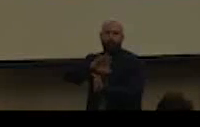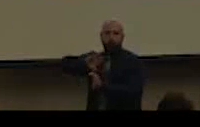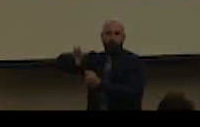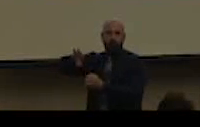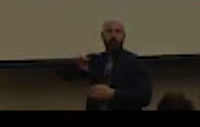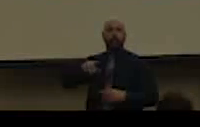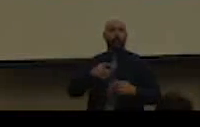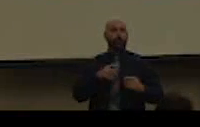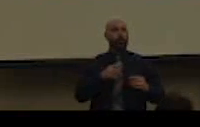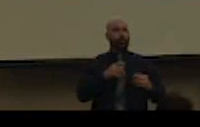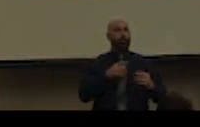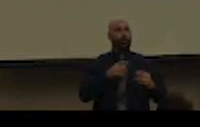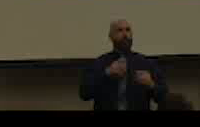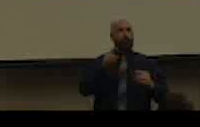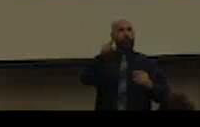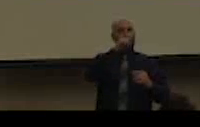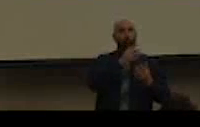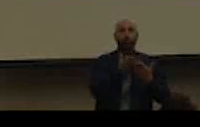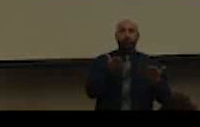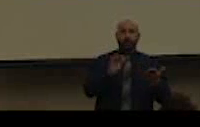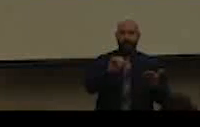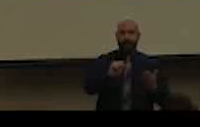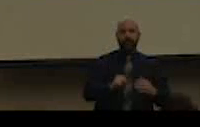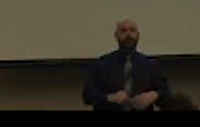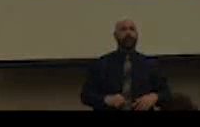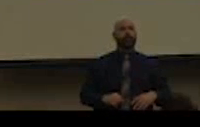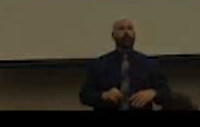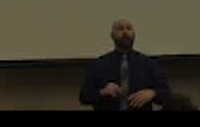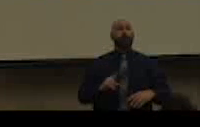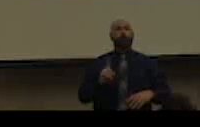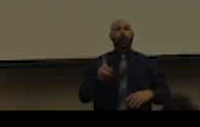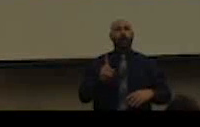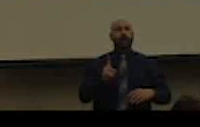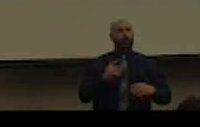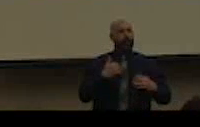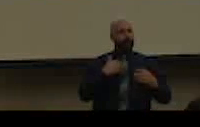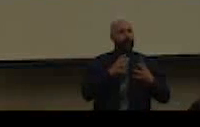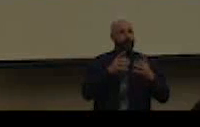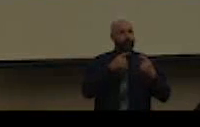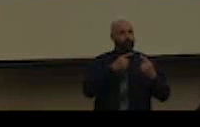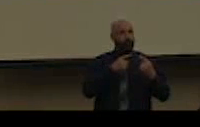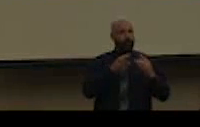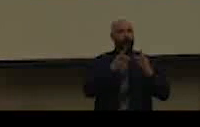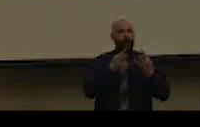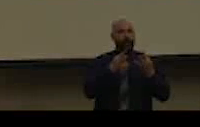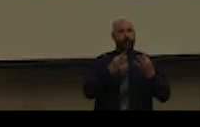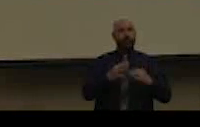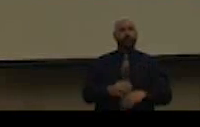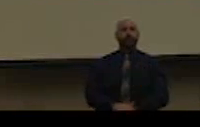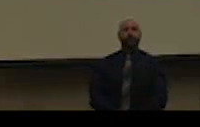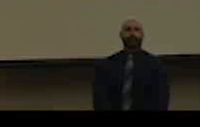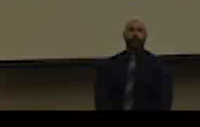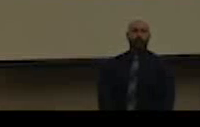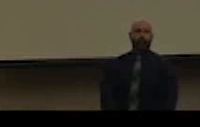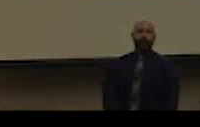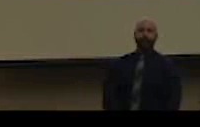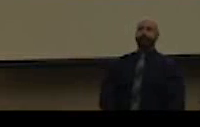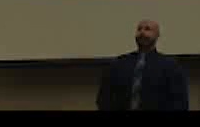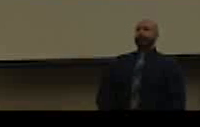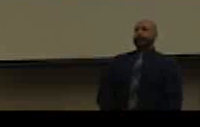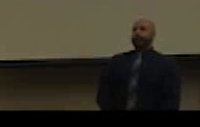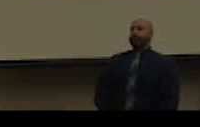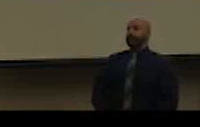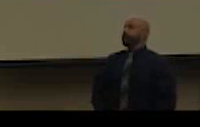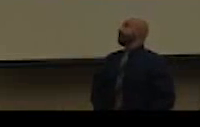struggling families. So making that work is complicated. So we've done a lot to try to help, in particular,